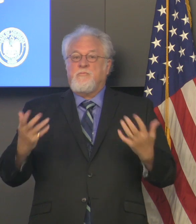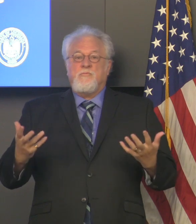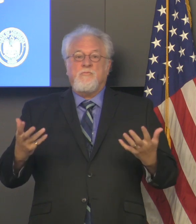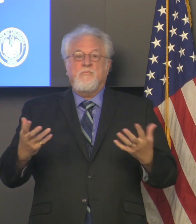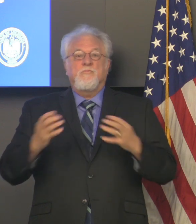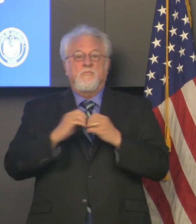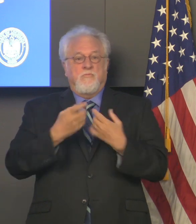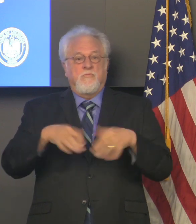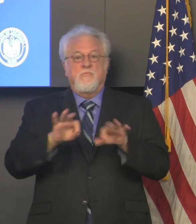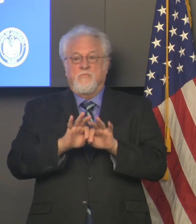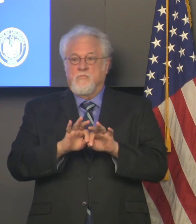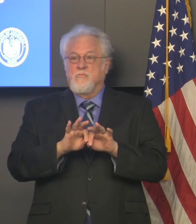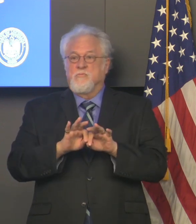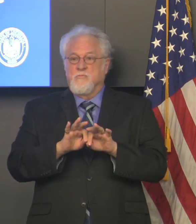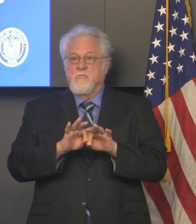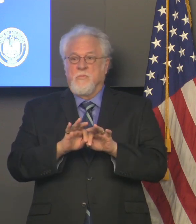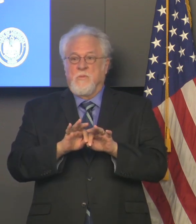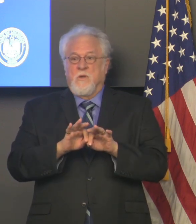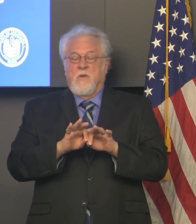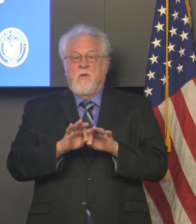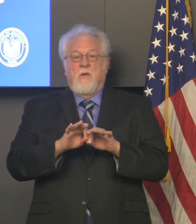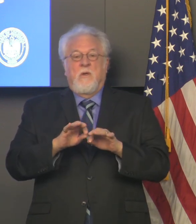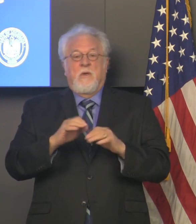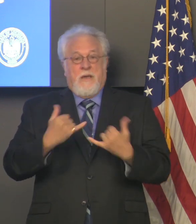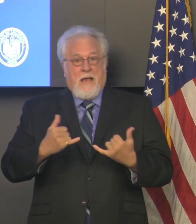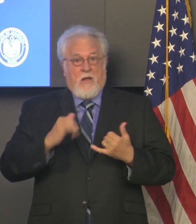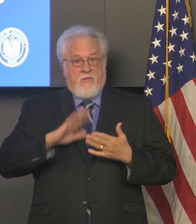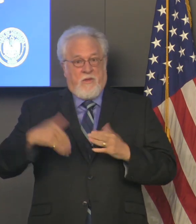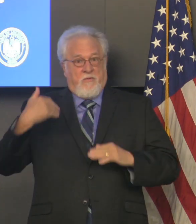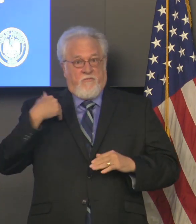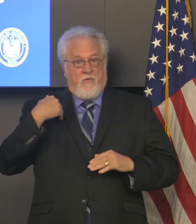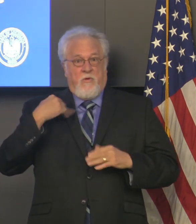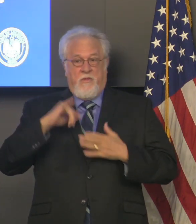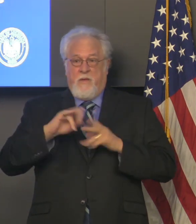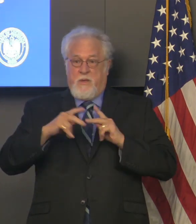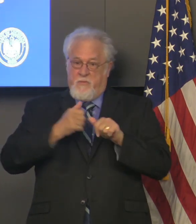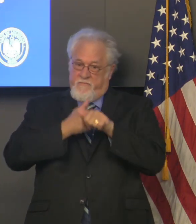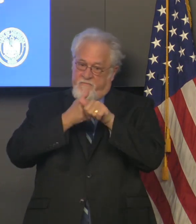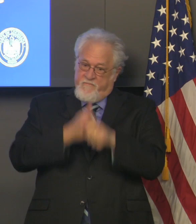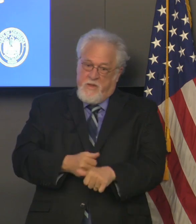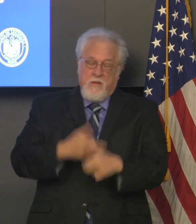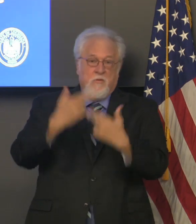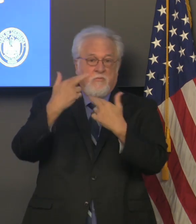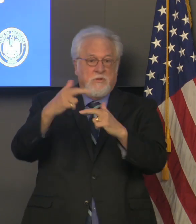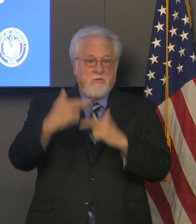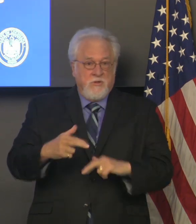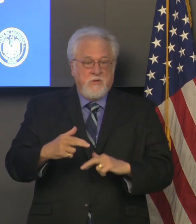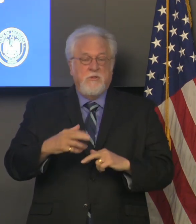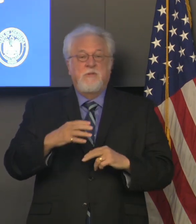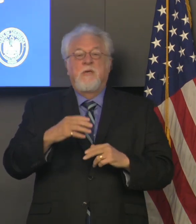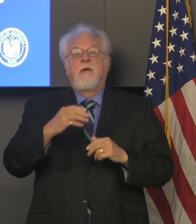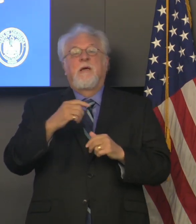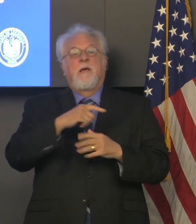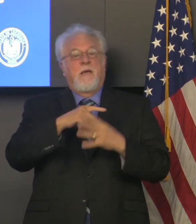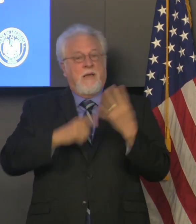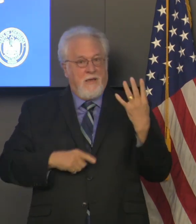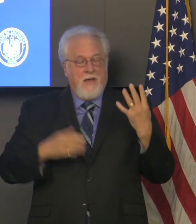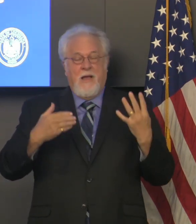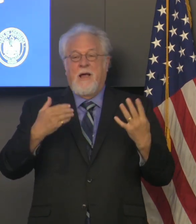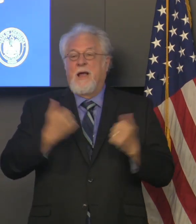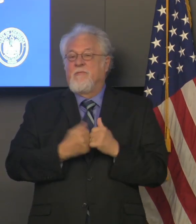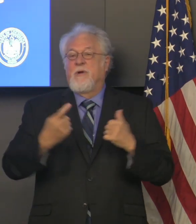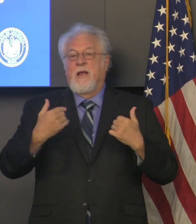more important than ever that people adhere to the restrictions and the mitigation measures. Everybody has a role to